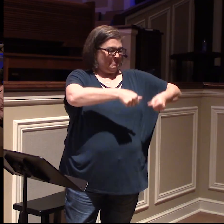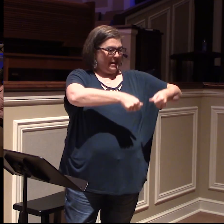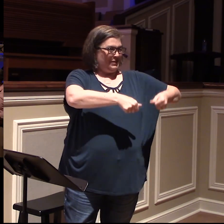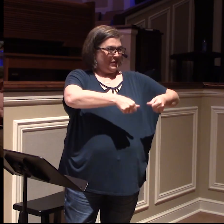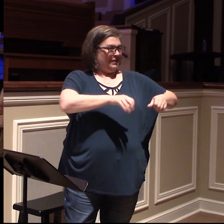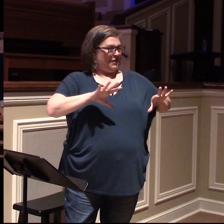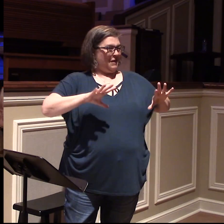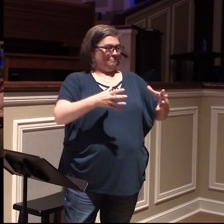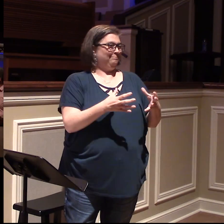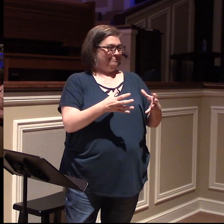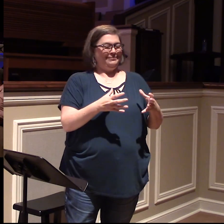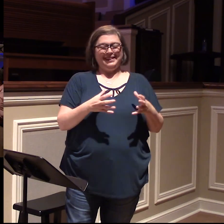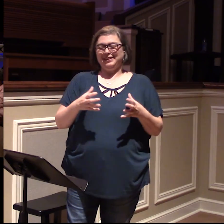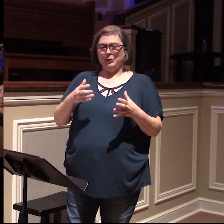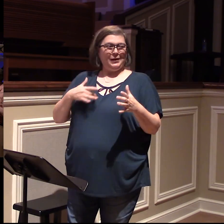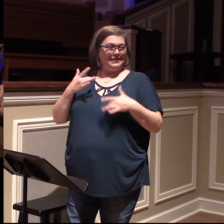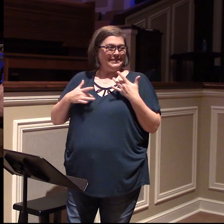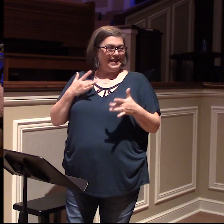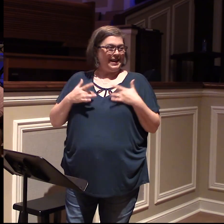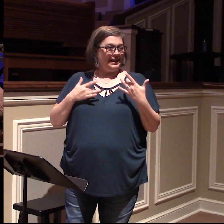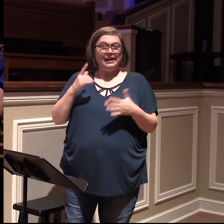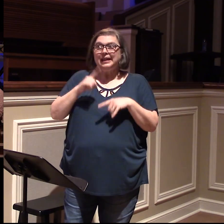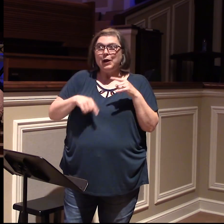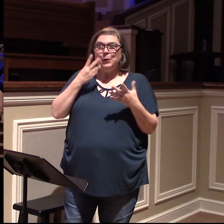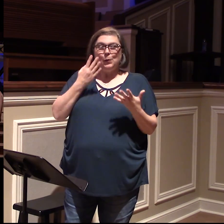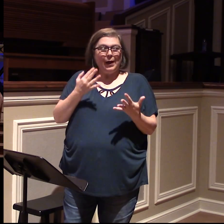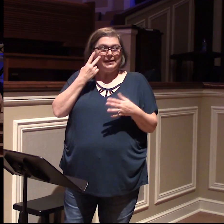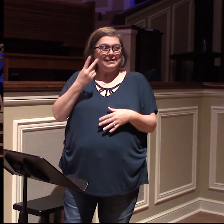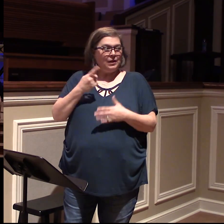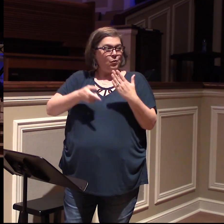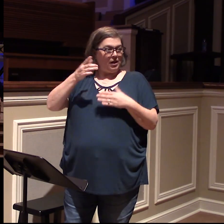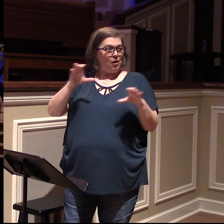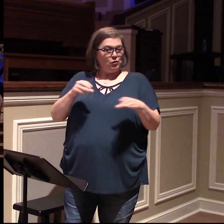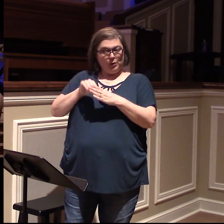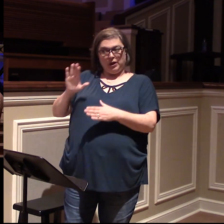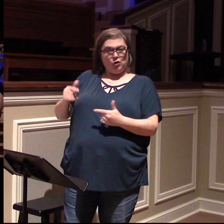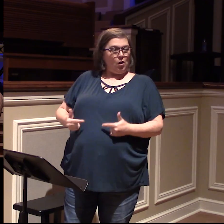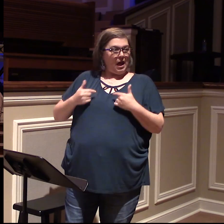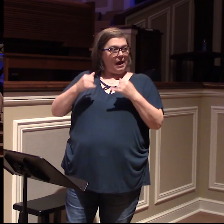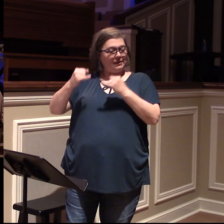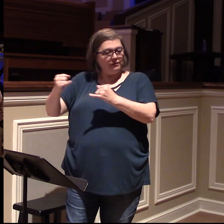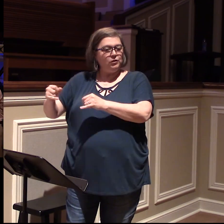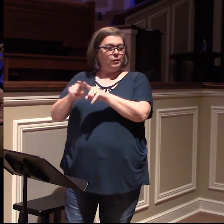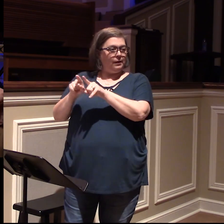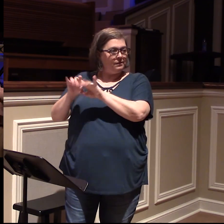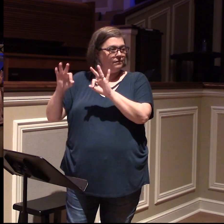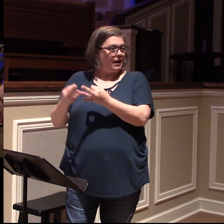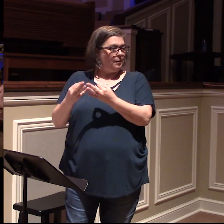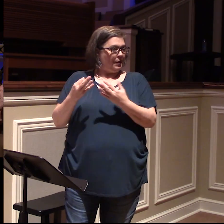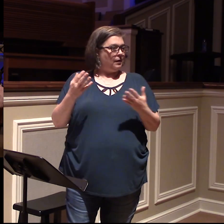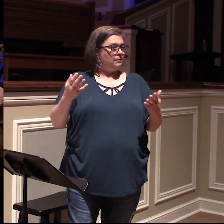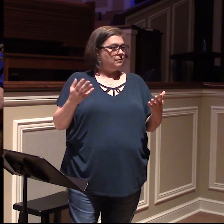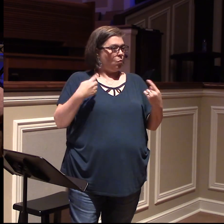Jesus because he's brought y'all here. And we can't wait to see what God's going to do in your lives as individuals and as a family because you've been obedient today. God's got a new